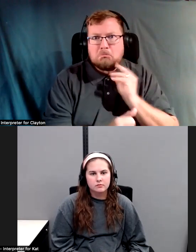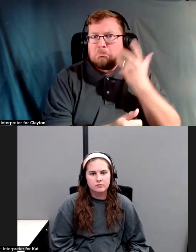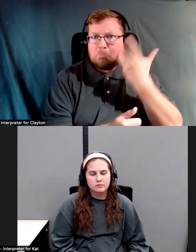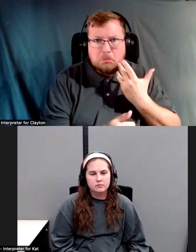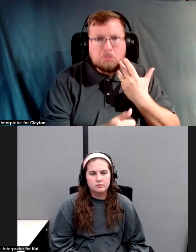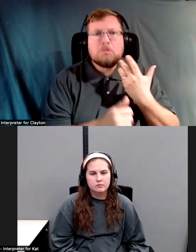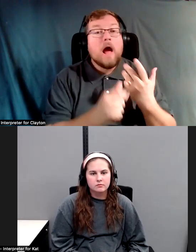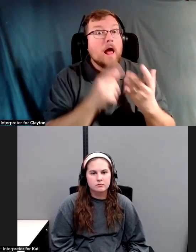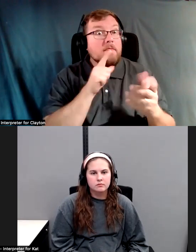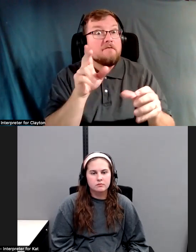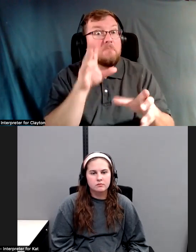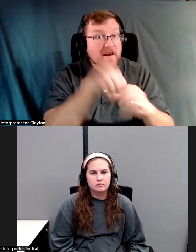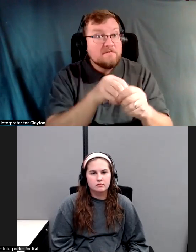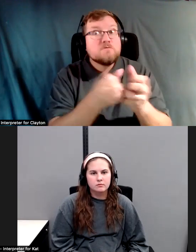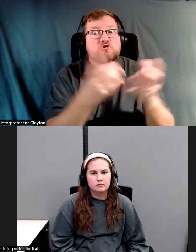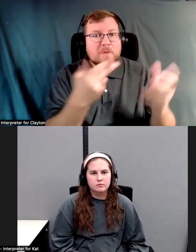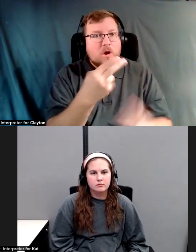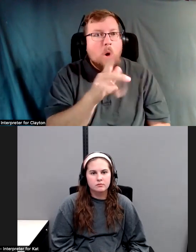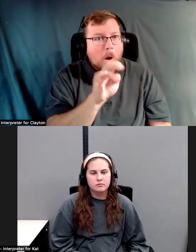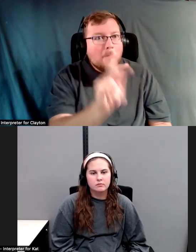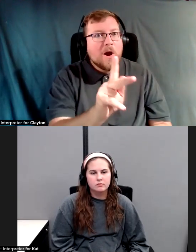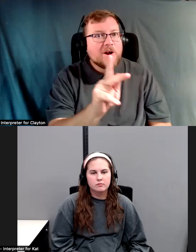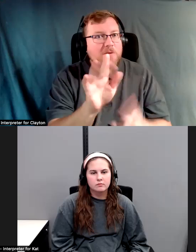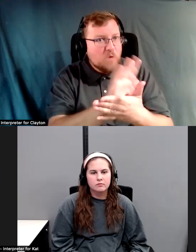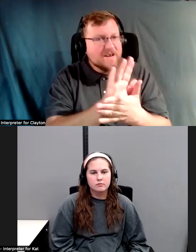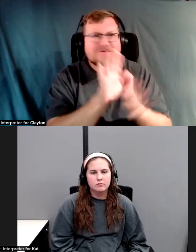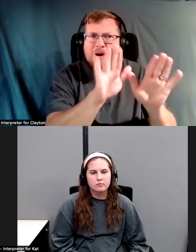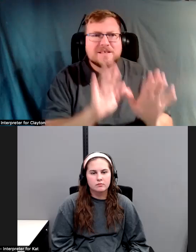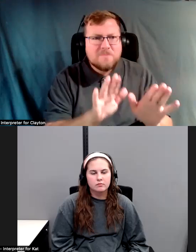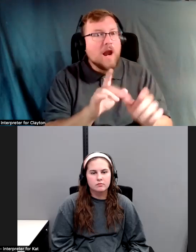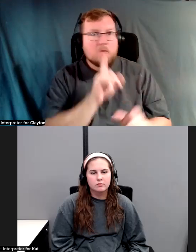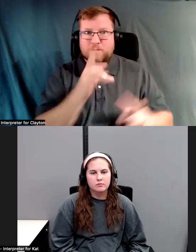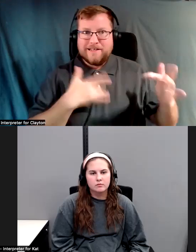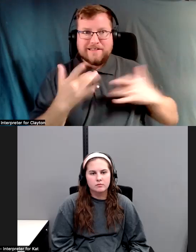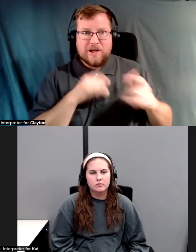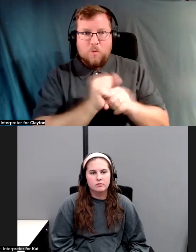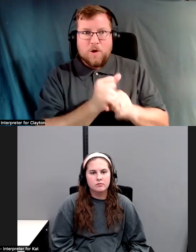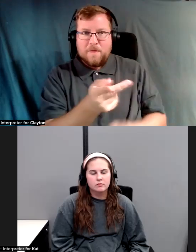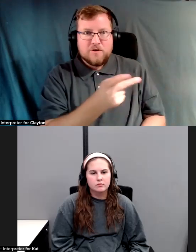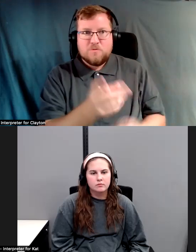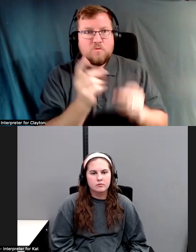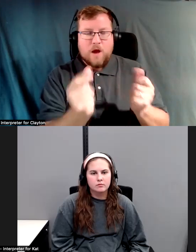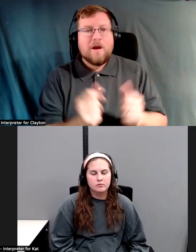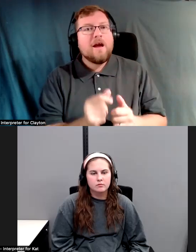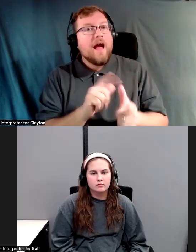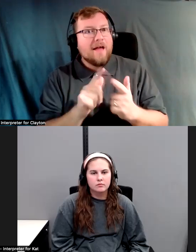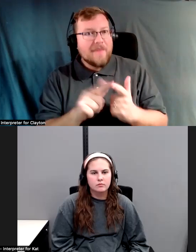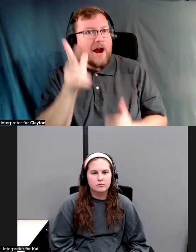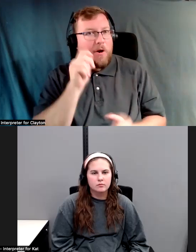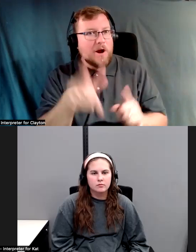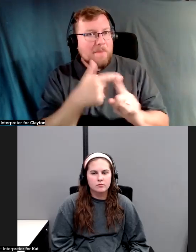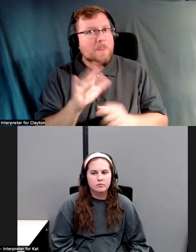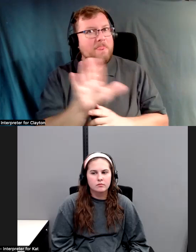great Hallmark films. So right off the top, I was really excited to work with both of them. And I had heard fantastic things about the collaboration with